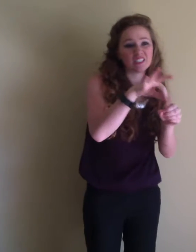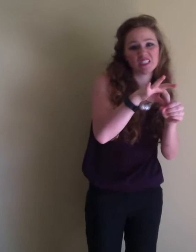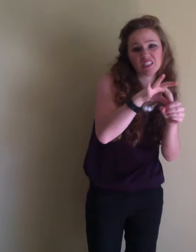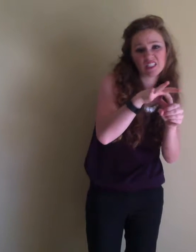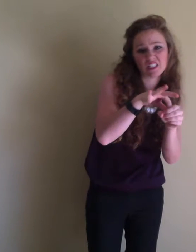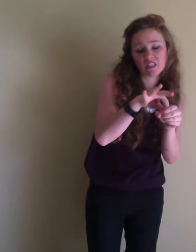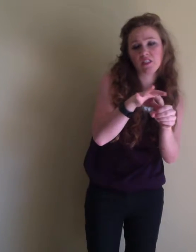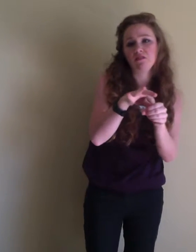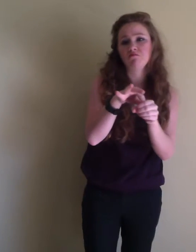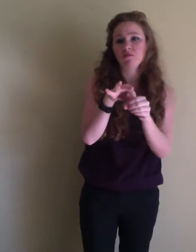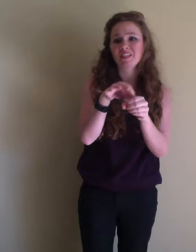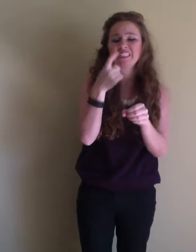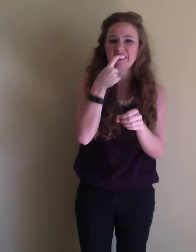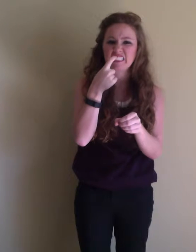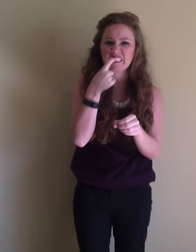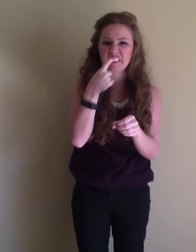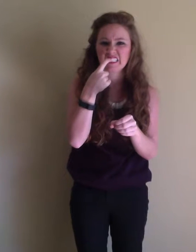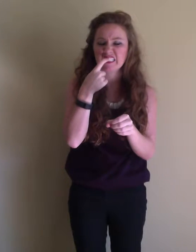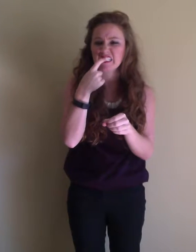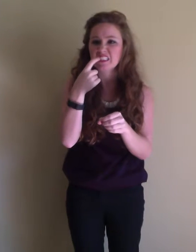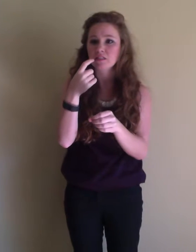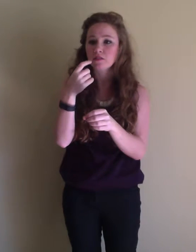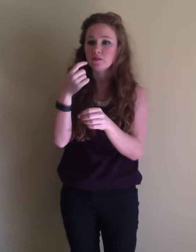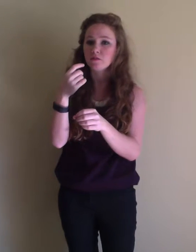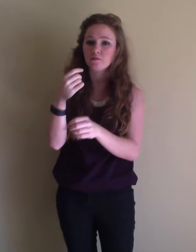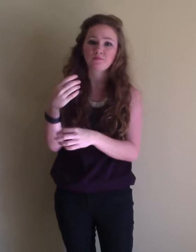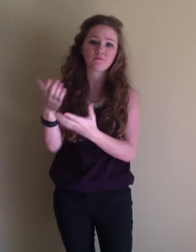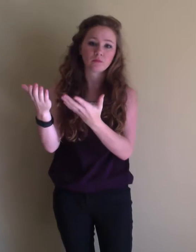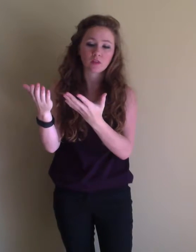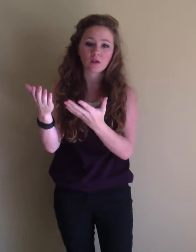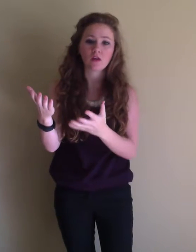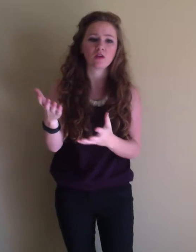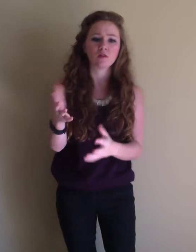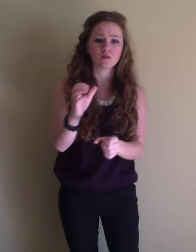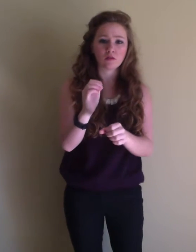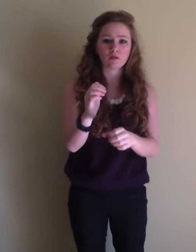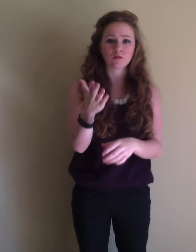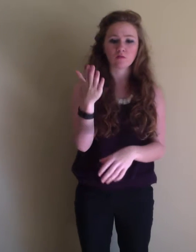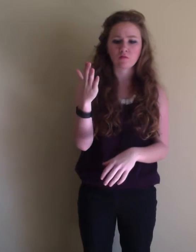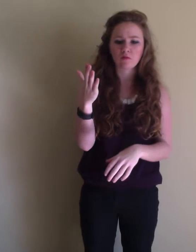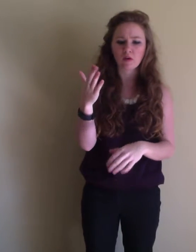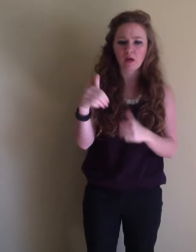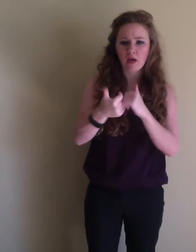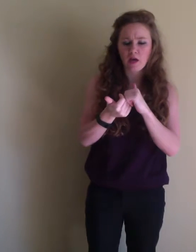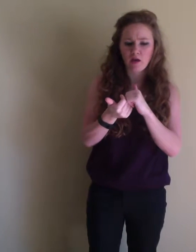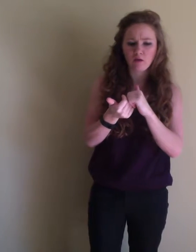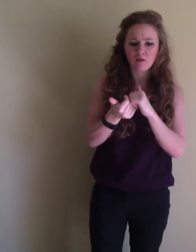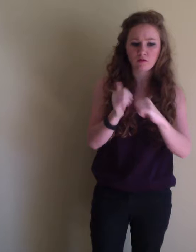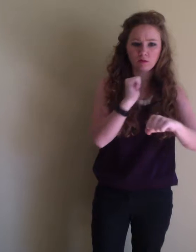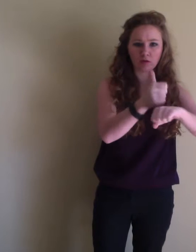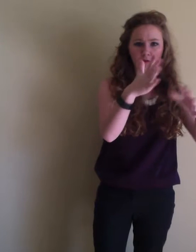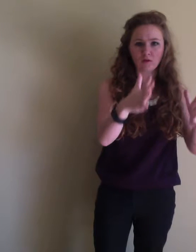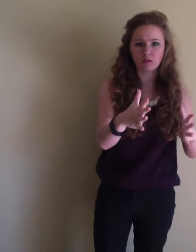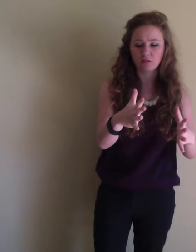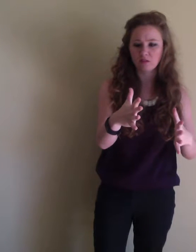do the colonists react? Well, again, they're upset. No taxation without representation. But instead of violently protesting, they boycott these